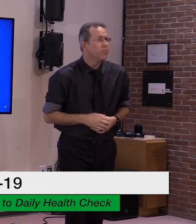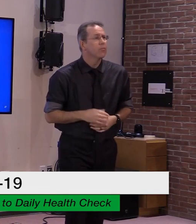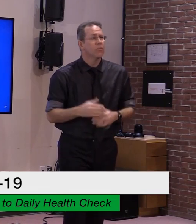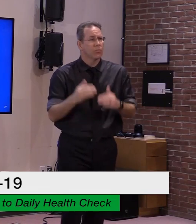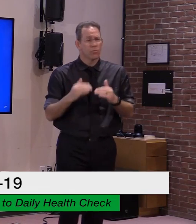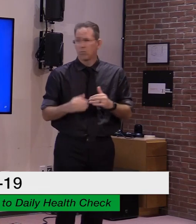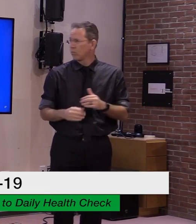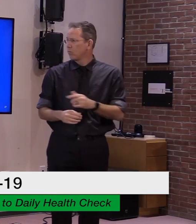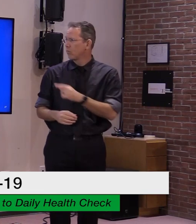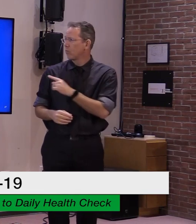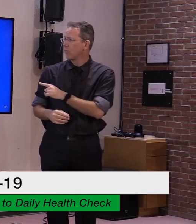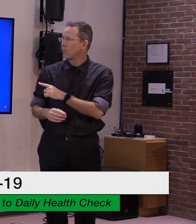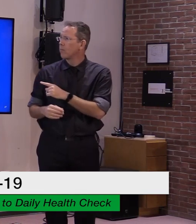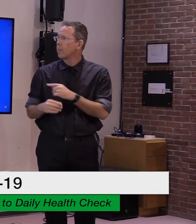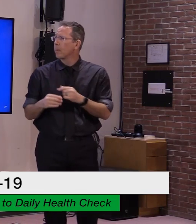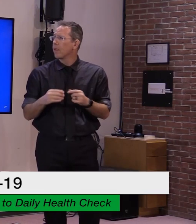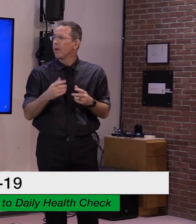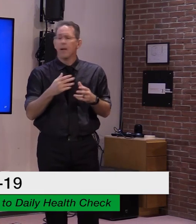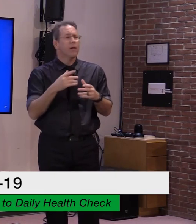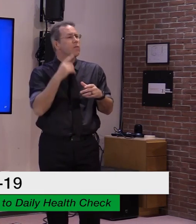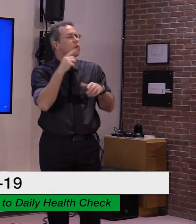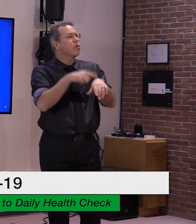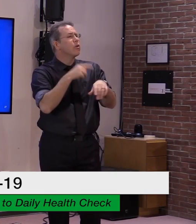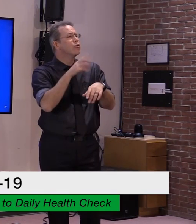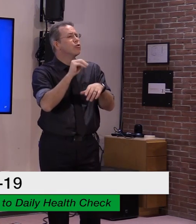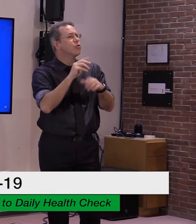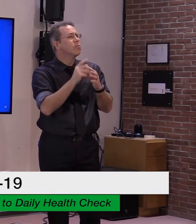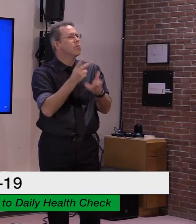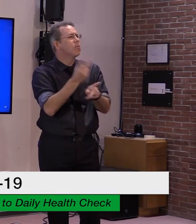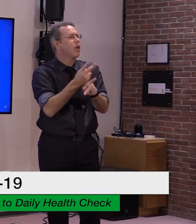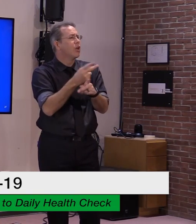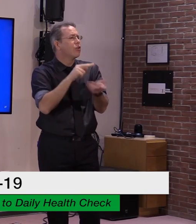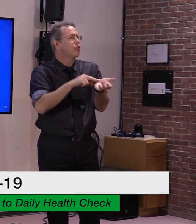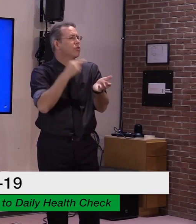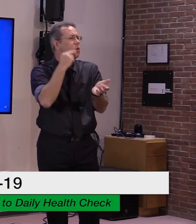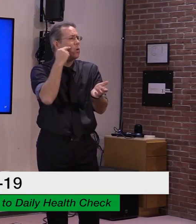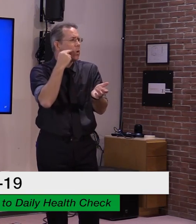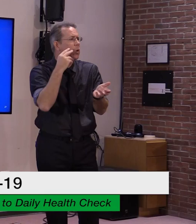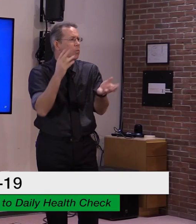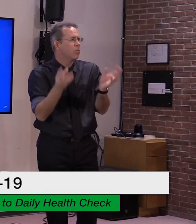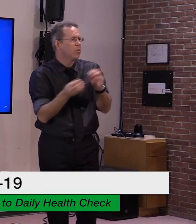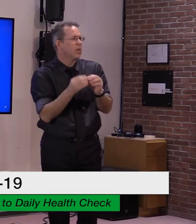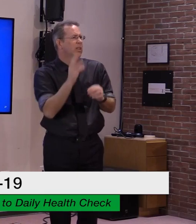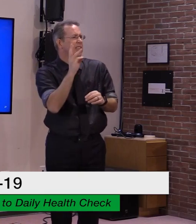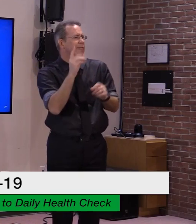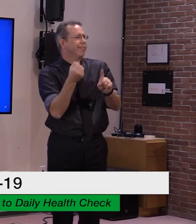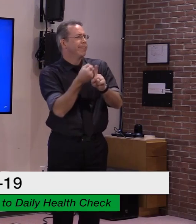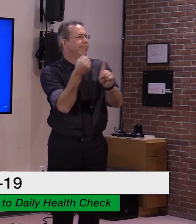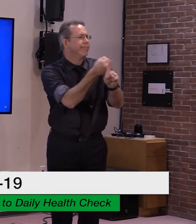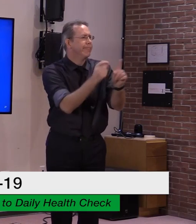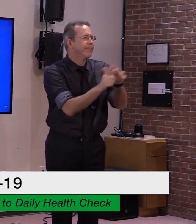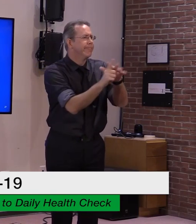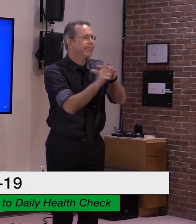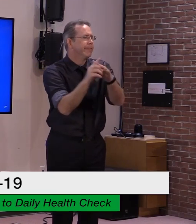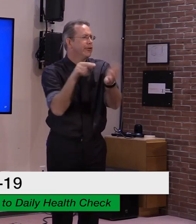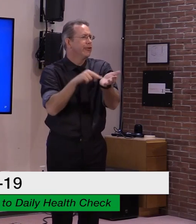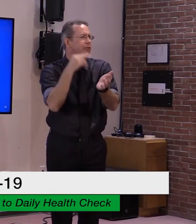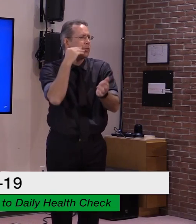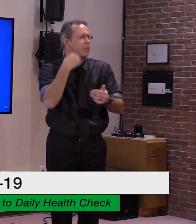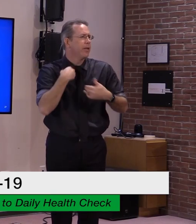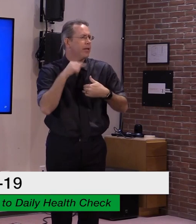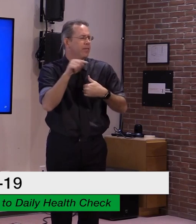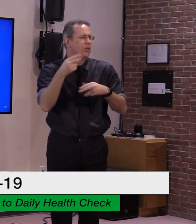six active outbreaks that we are reporting on and you can see the case number there totaling 100 cases in those